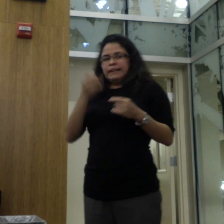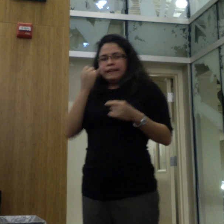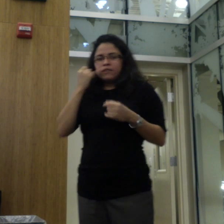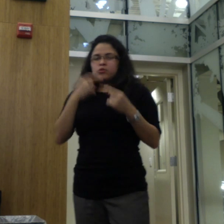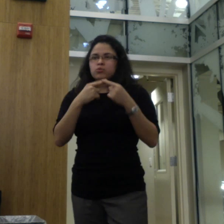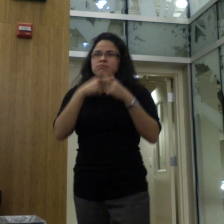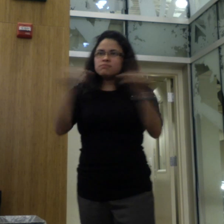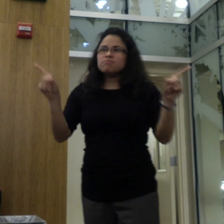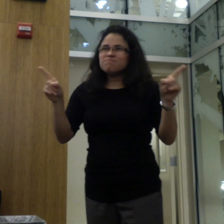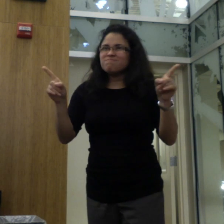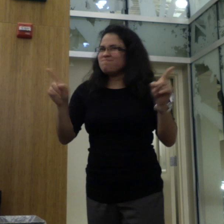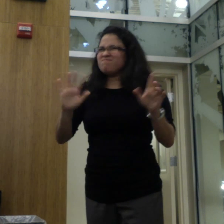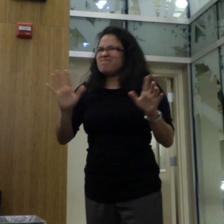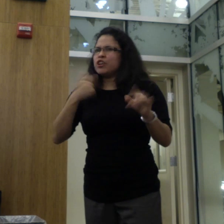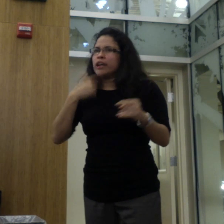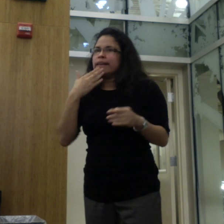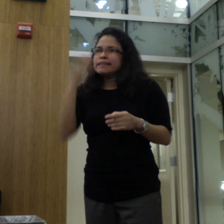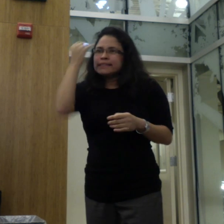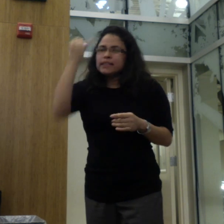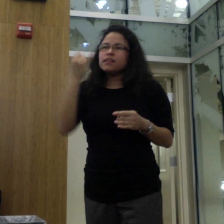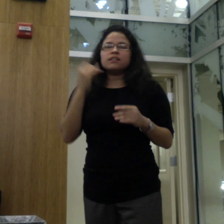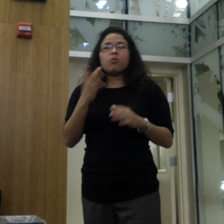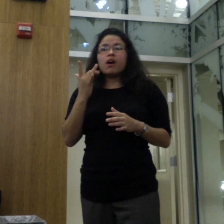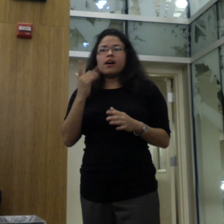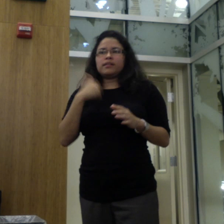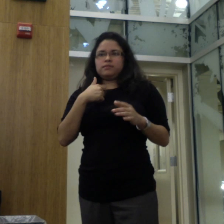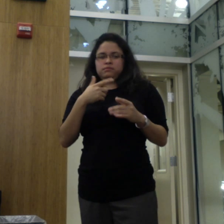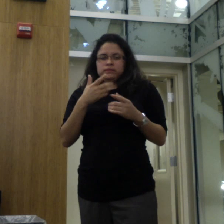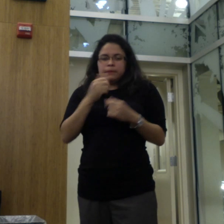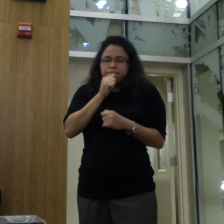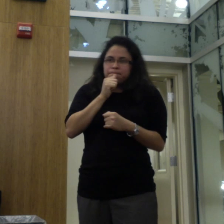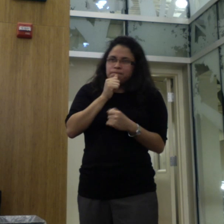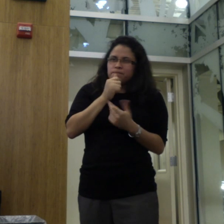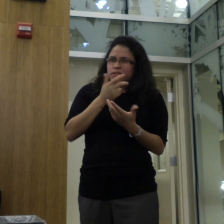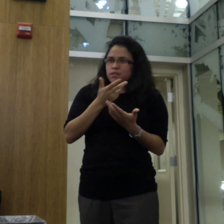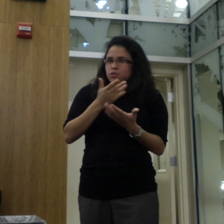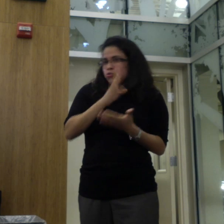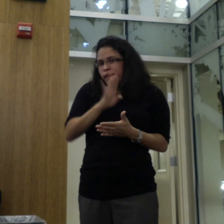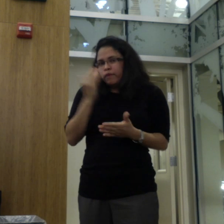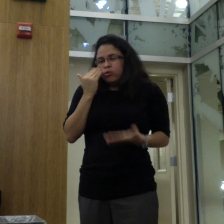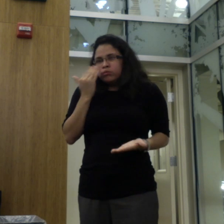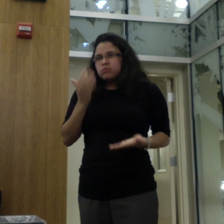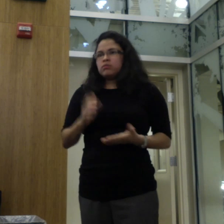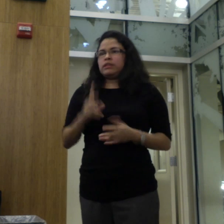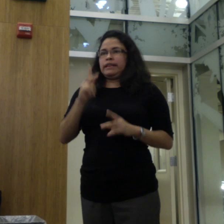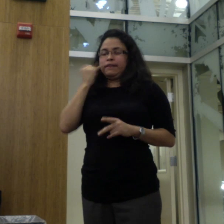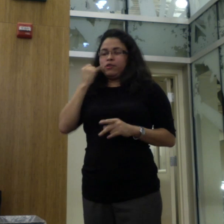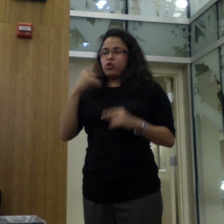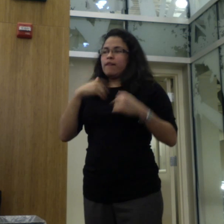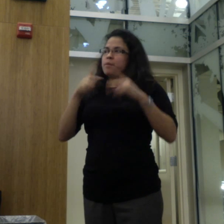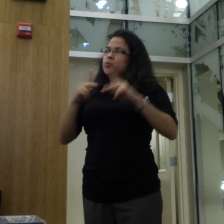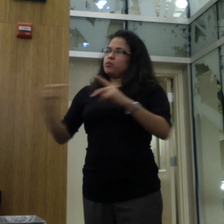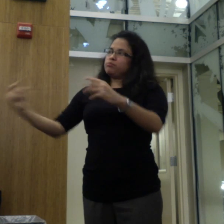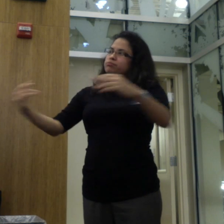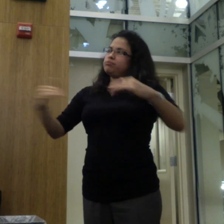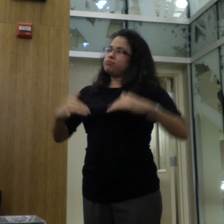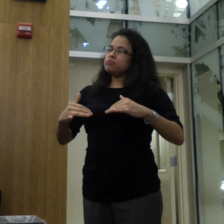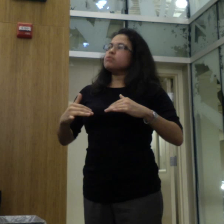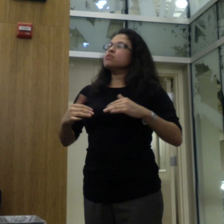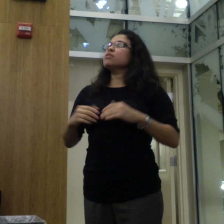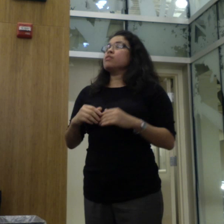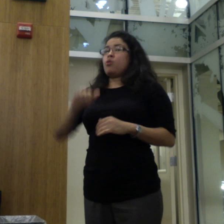you. So if your house is a location, you do have people coming to your location, then only